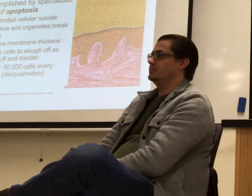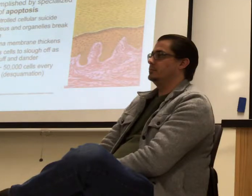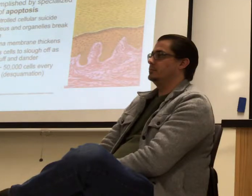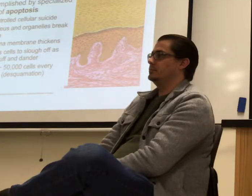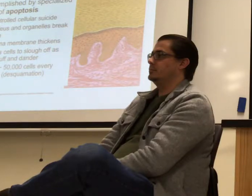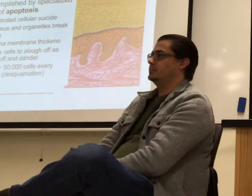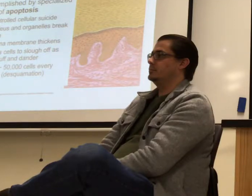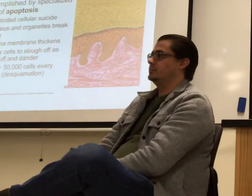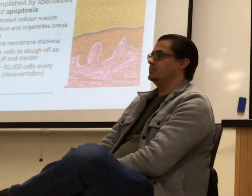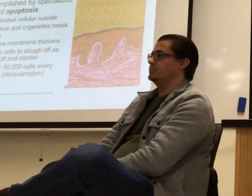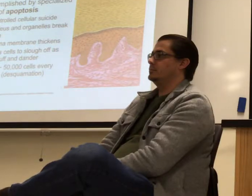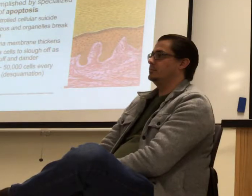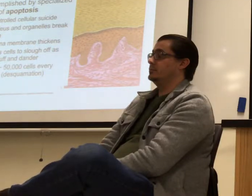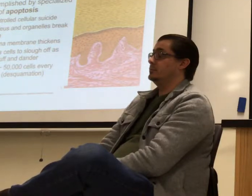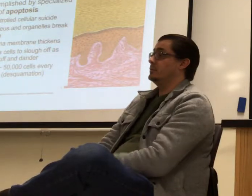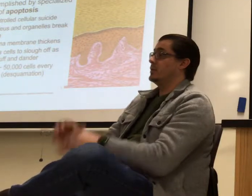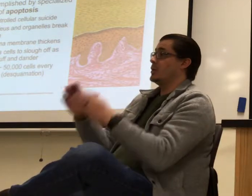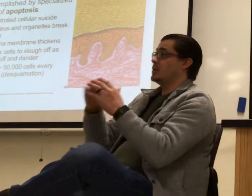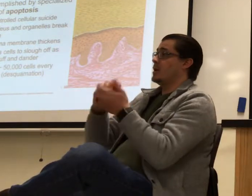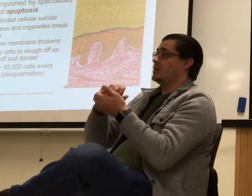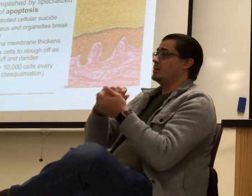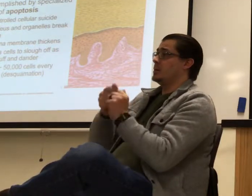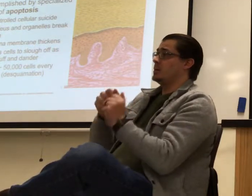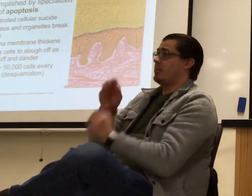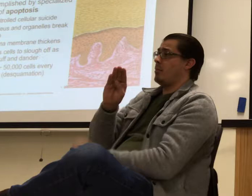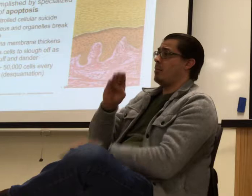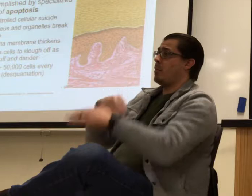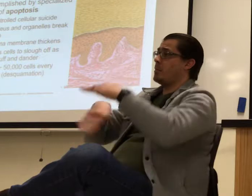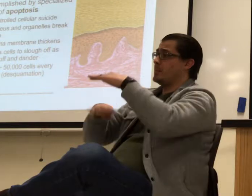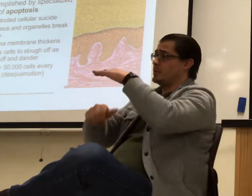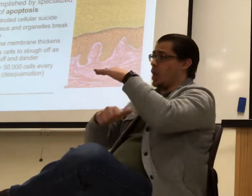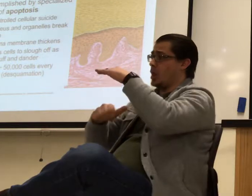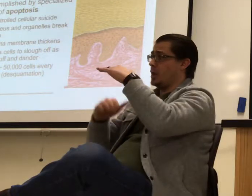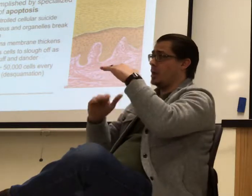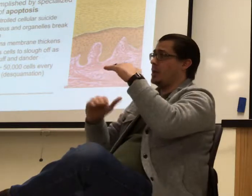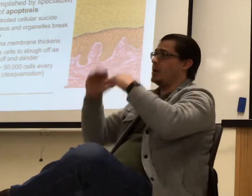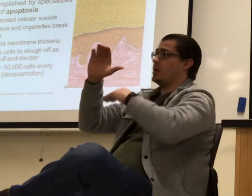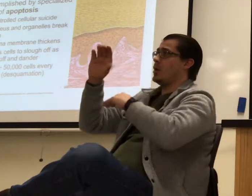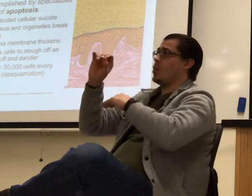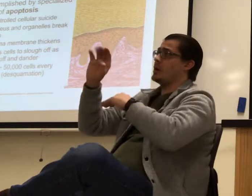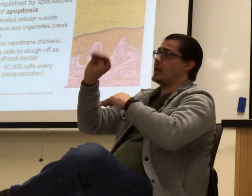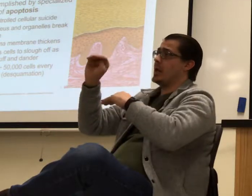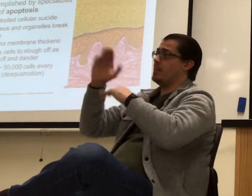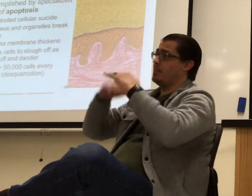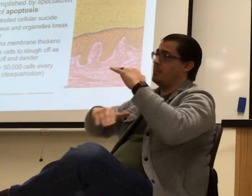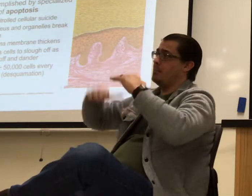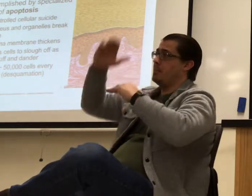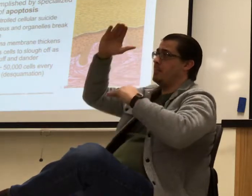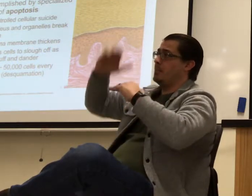So cells change from stratum basale at the bottom to stratum corneum at the top.